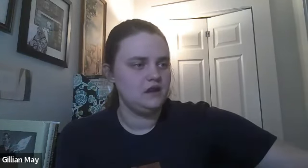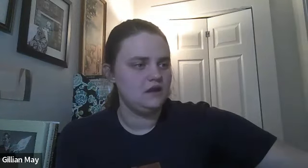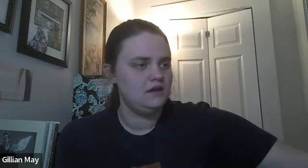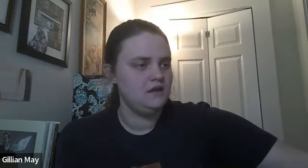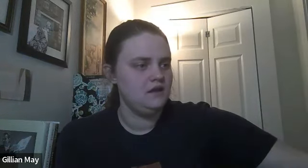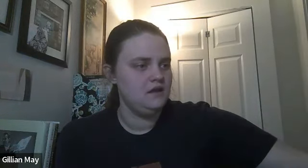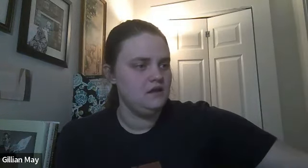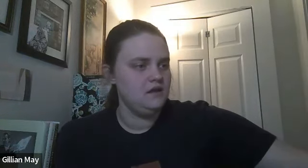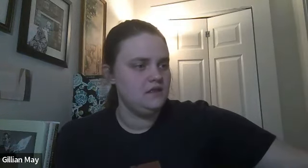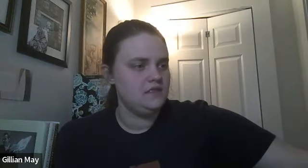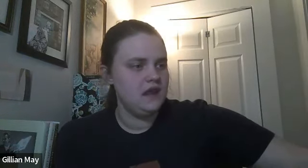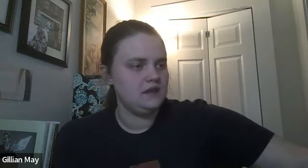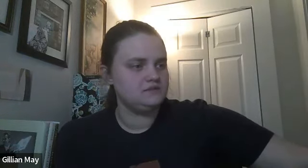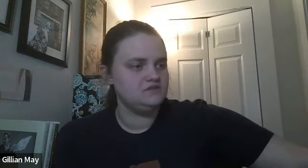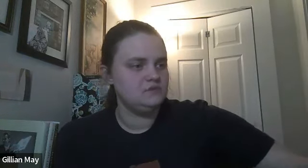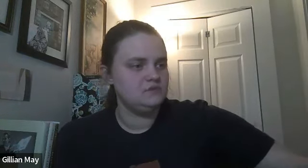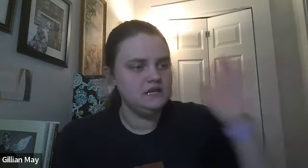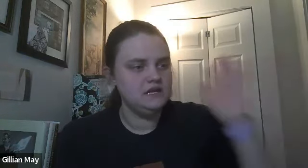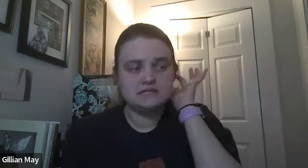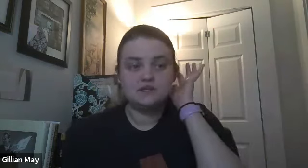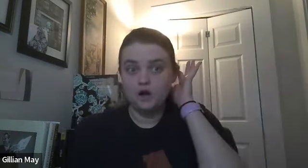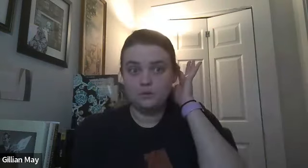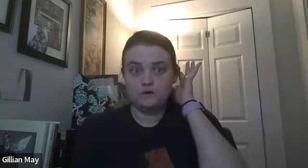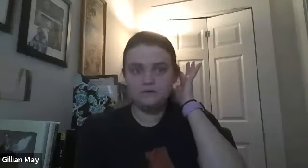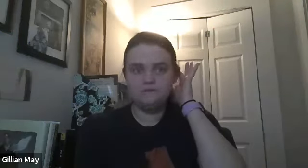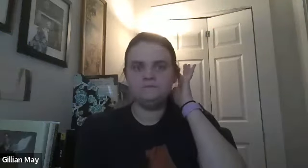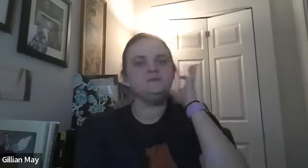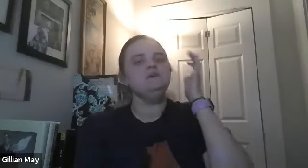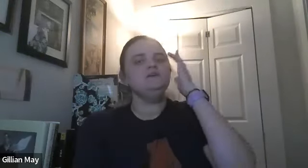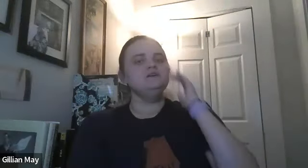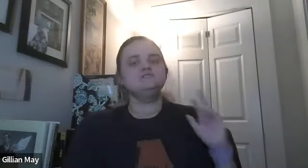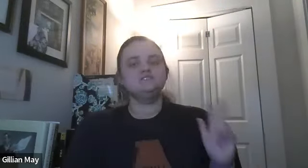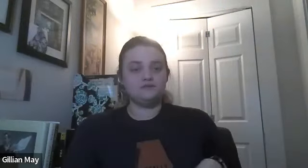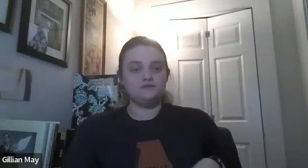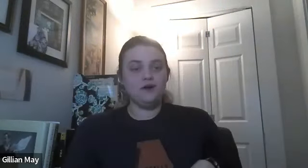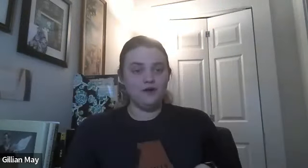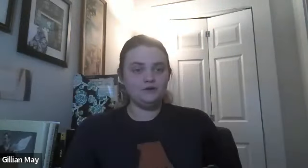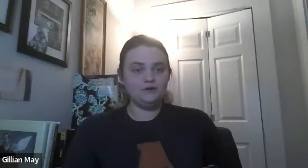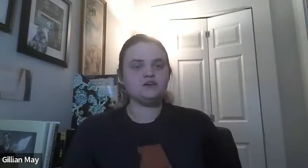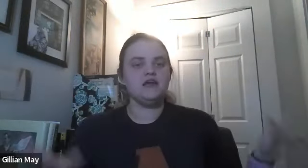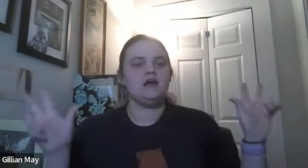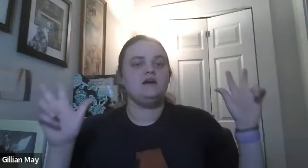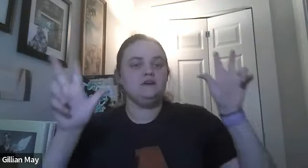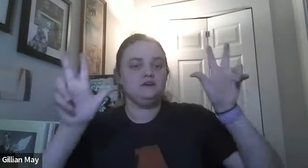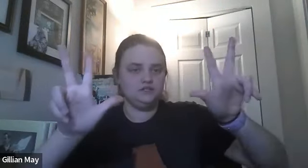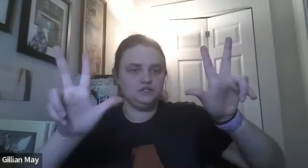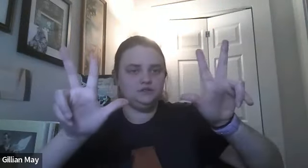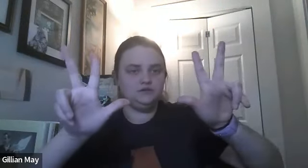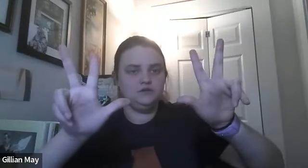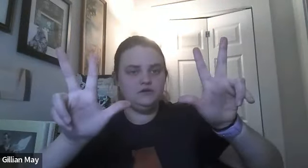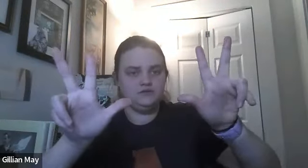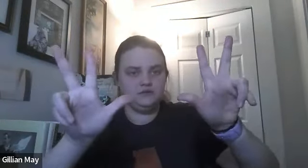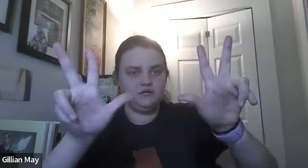Okay. The next one is awkward. So for awkward, you're going to have two, three